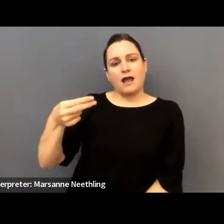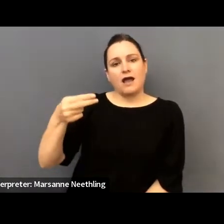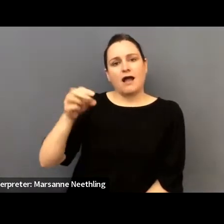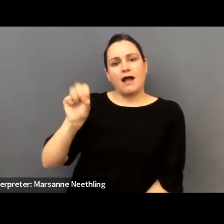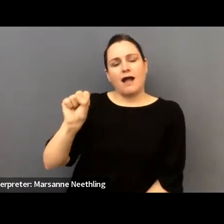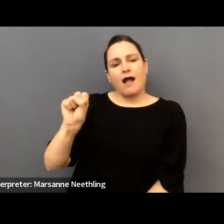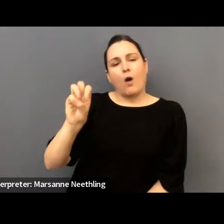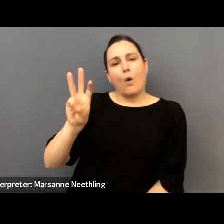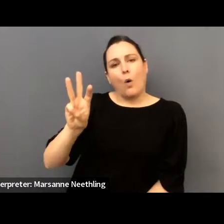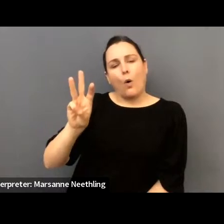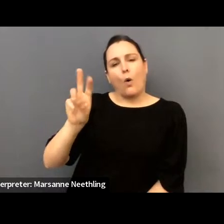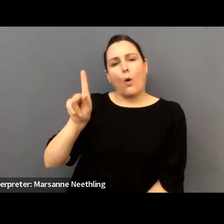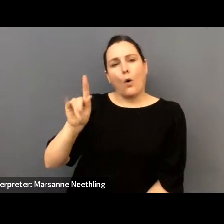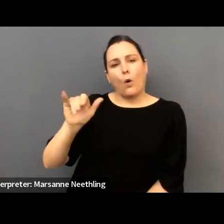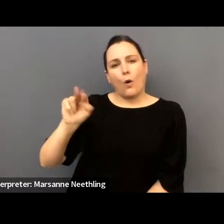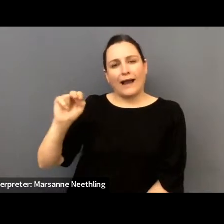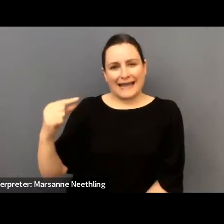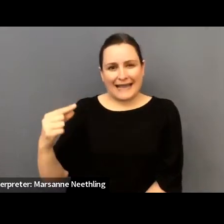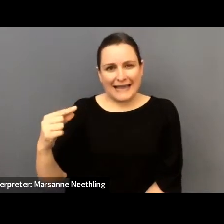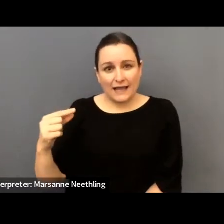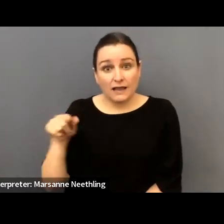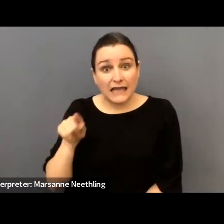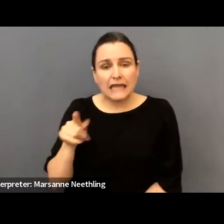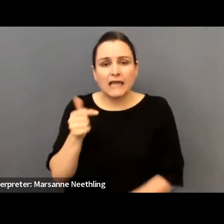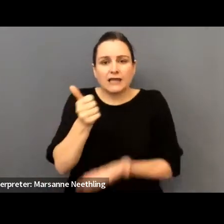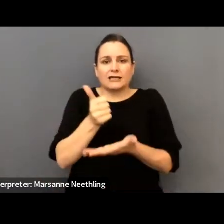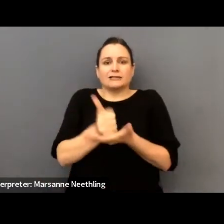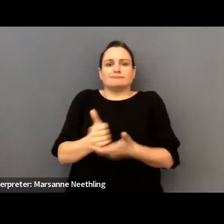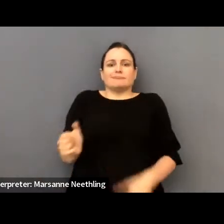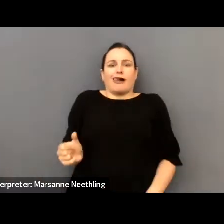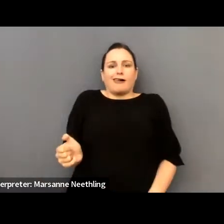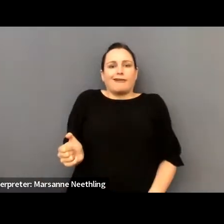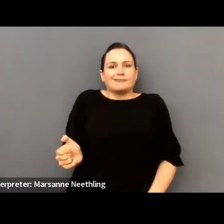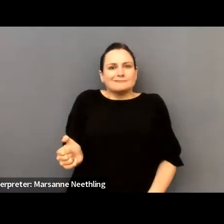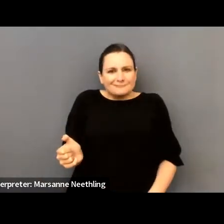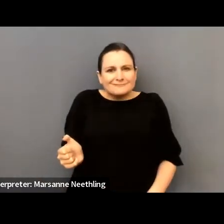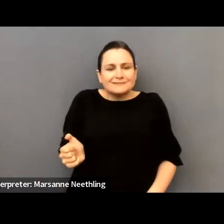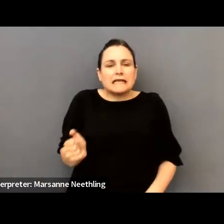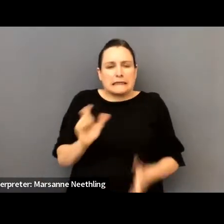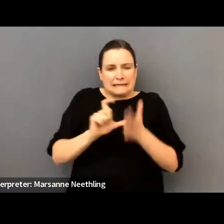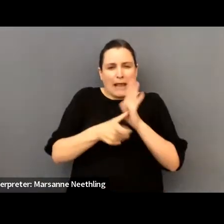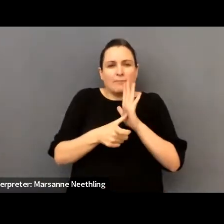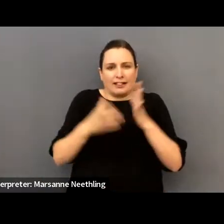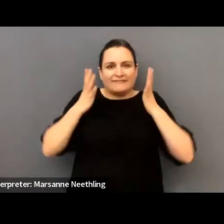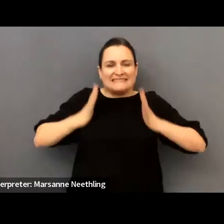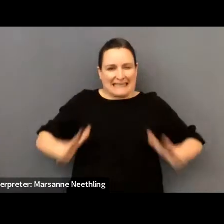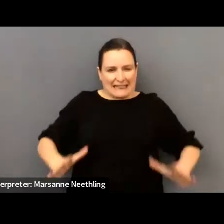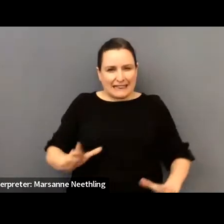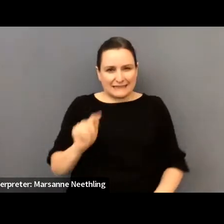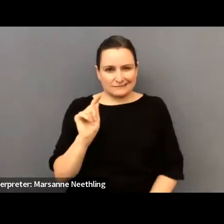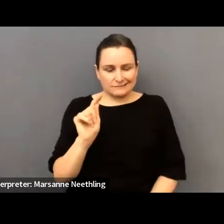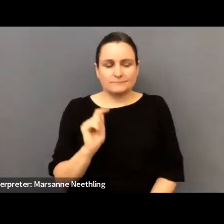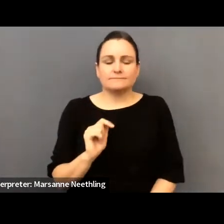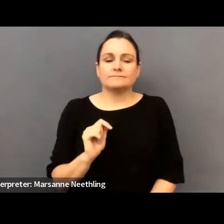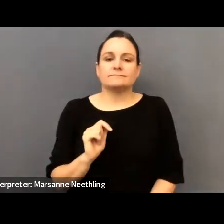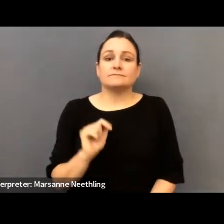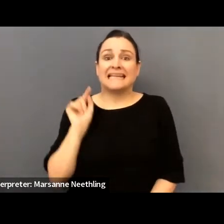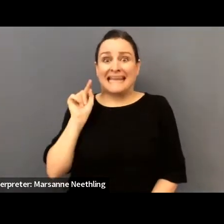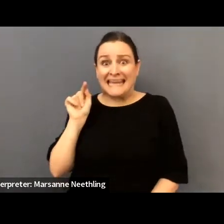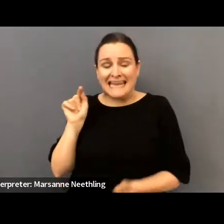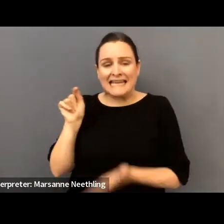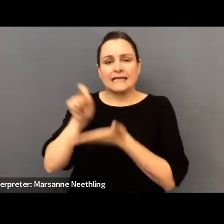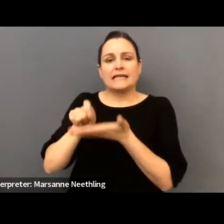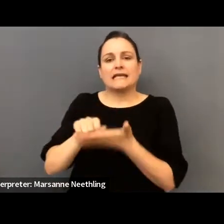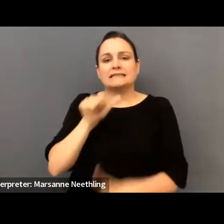and the opportunities afforded to him. Stephen Hawking says quite clearly that if he was